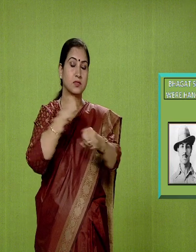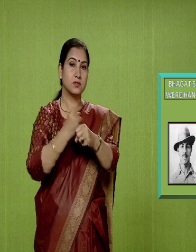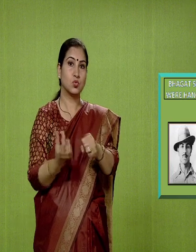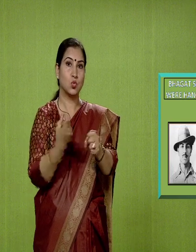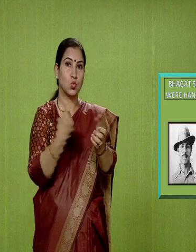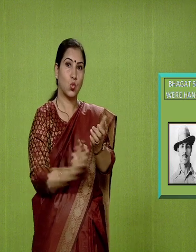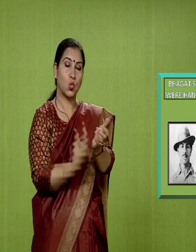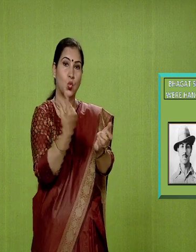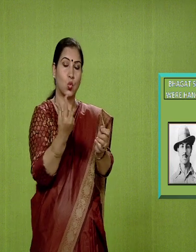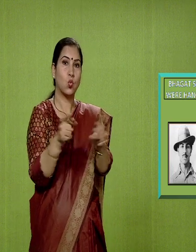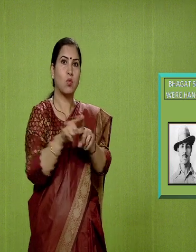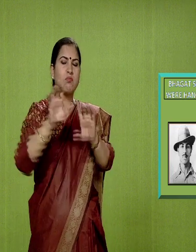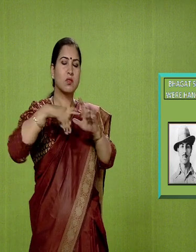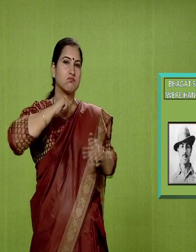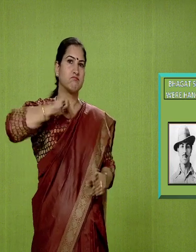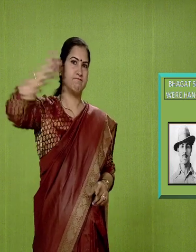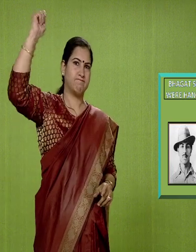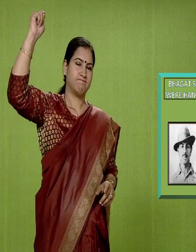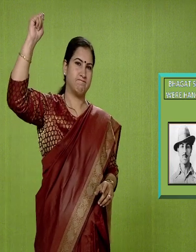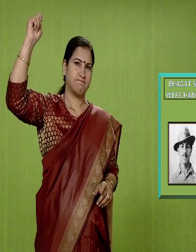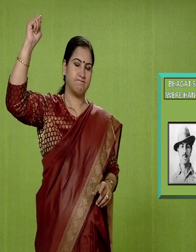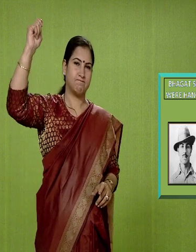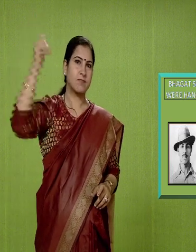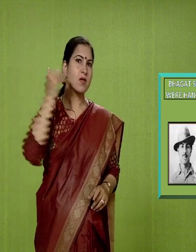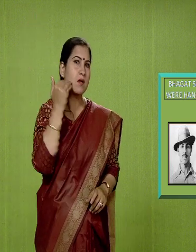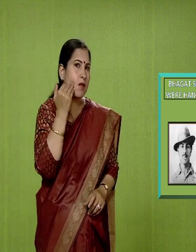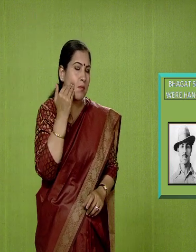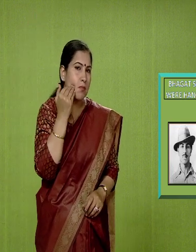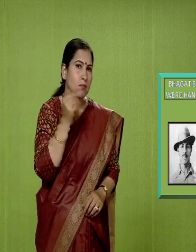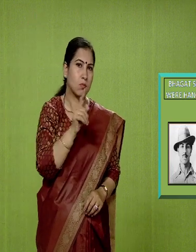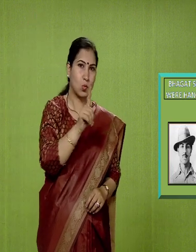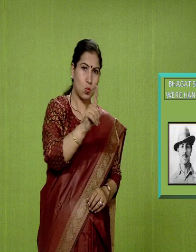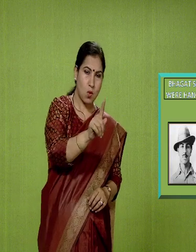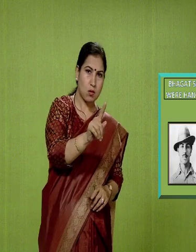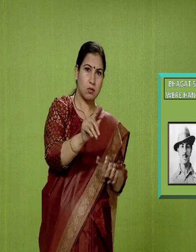they were hanged in the year 1931.